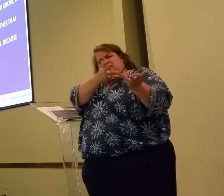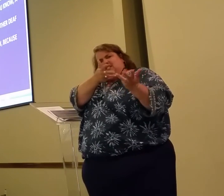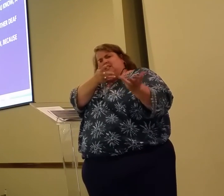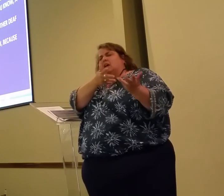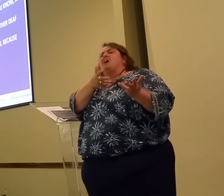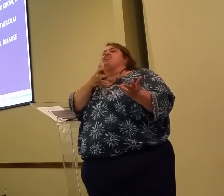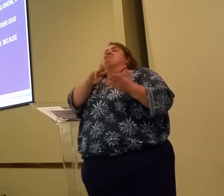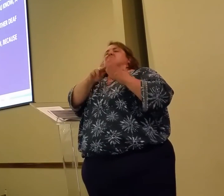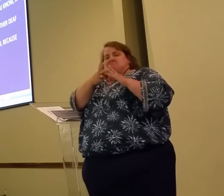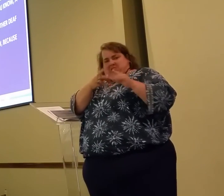language.